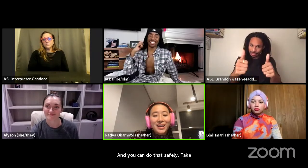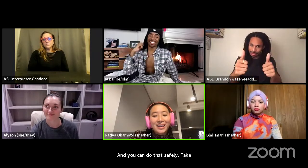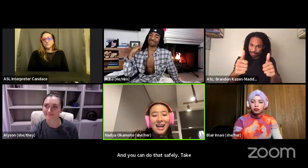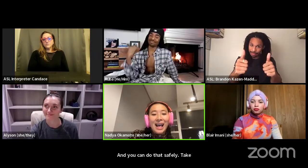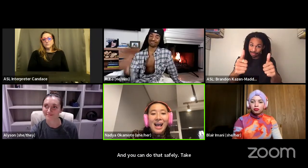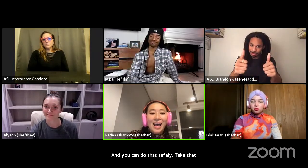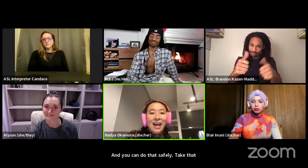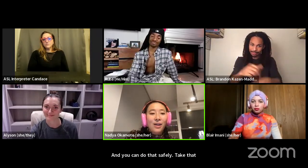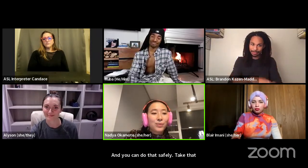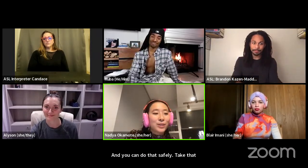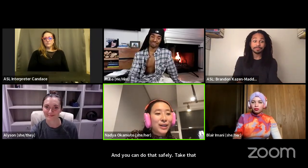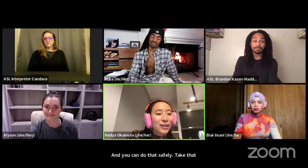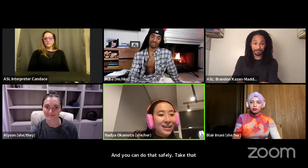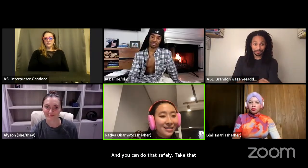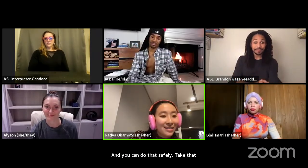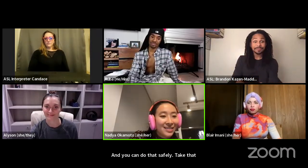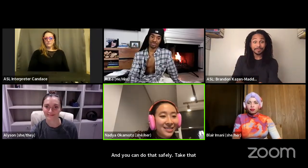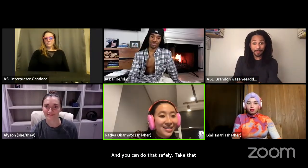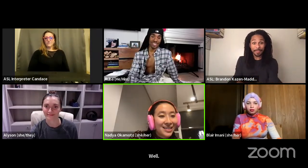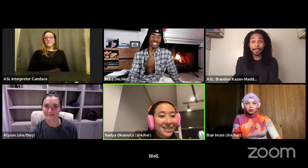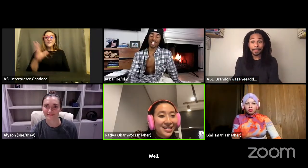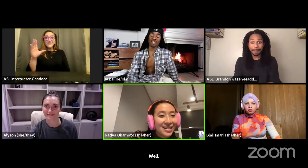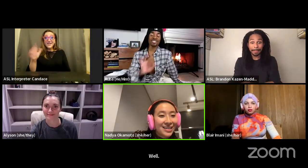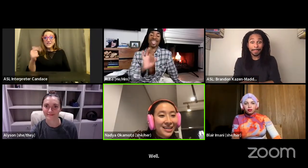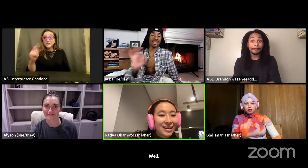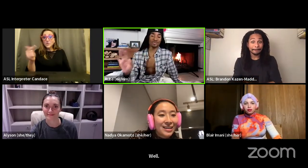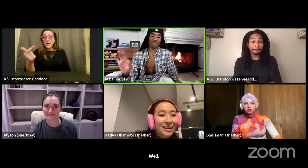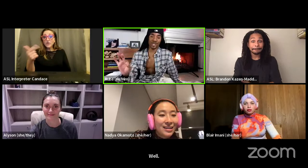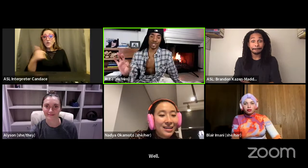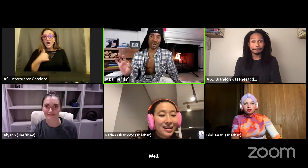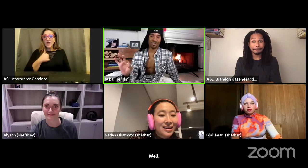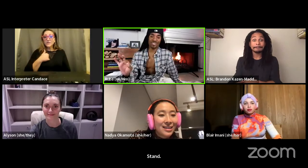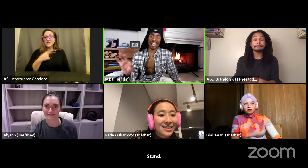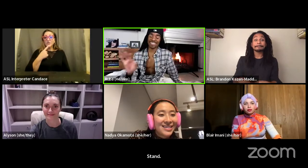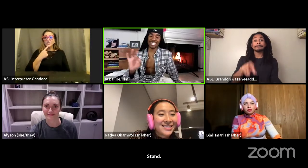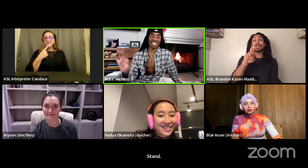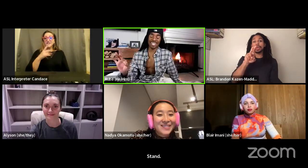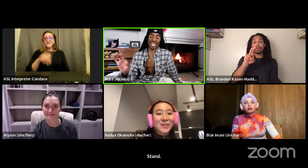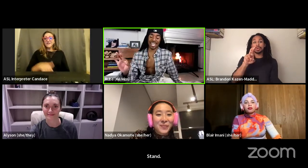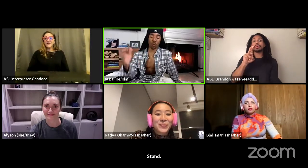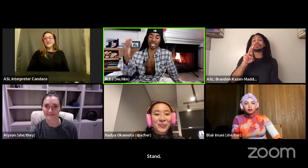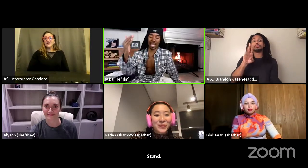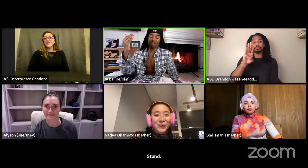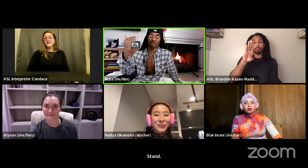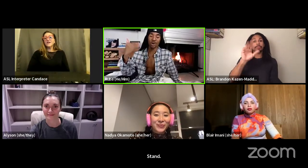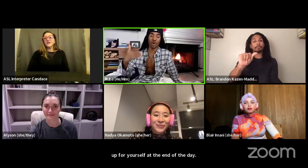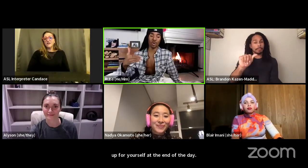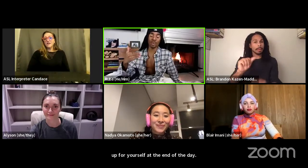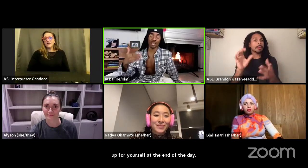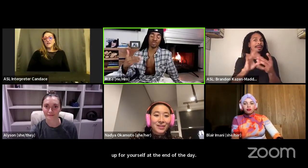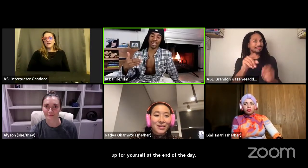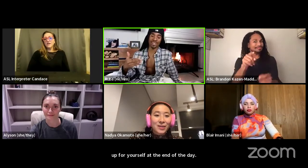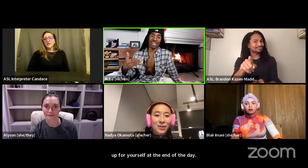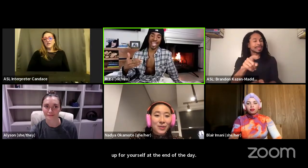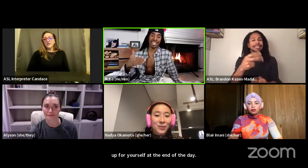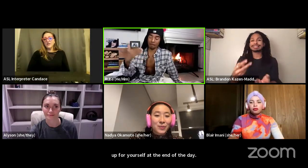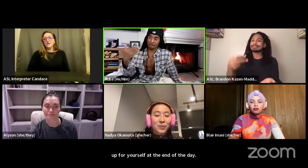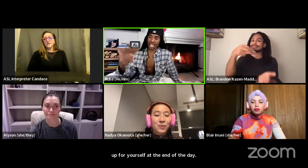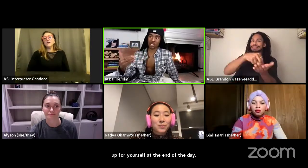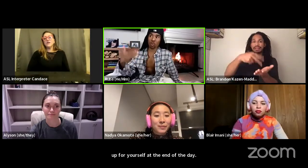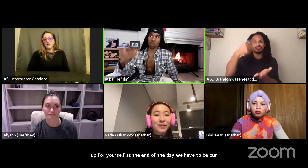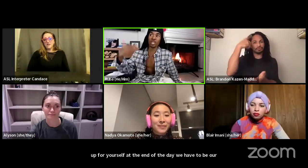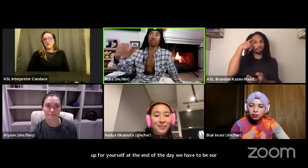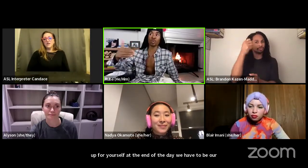I want to, oh, sorry, go ahead. Stand up for yourself. At the end of the day, we have to be our own best friend